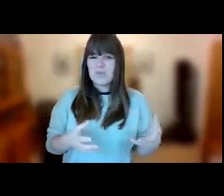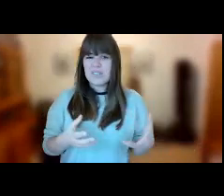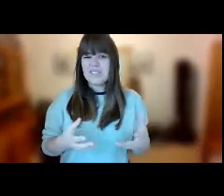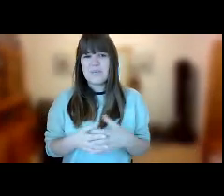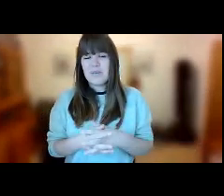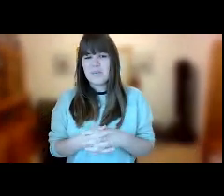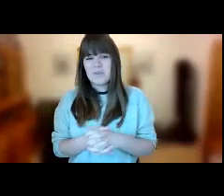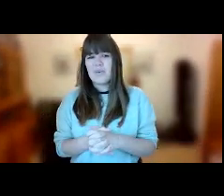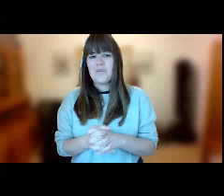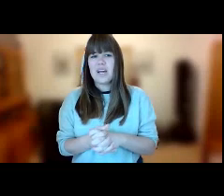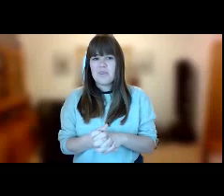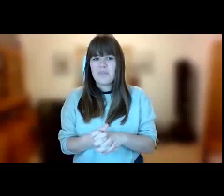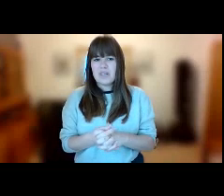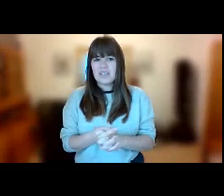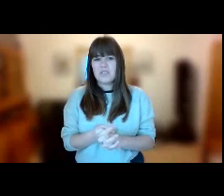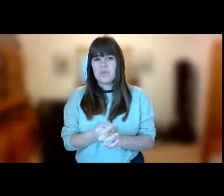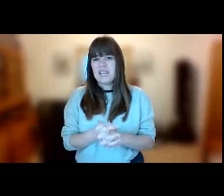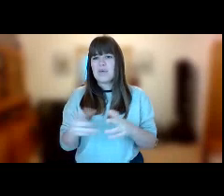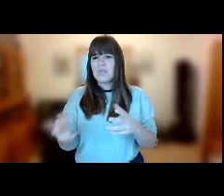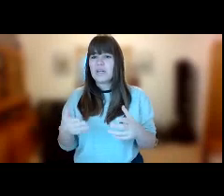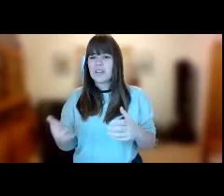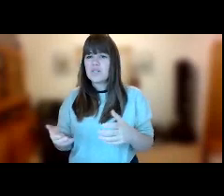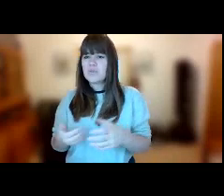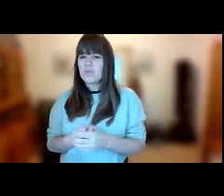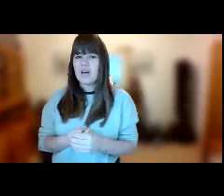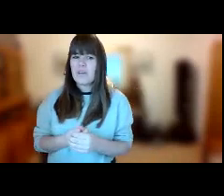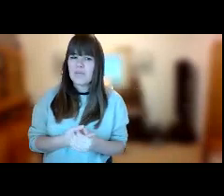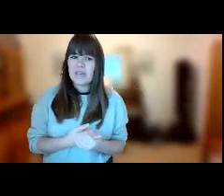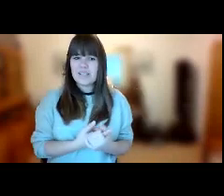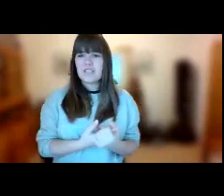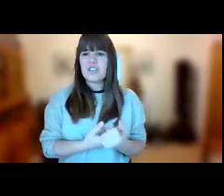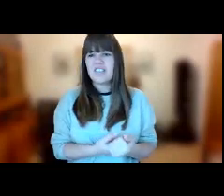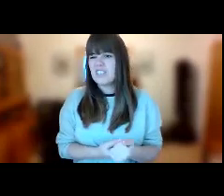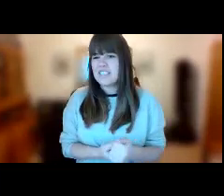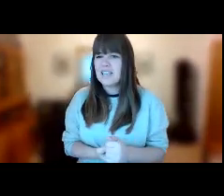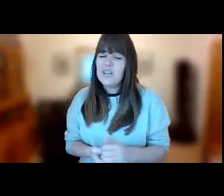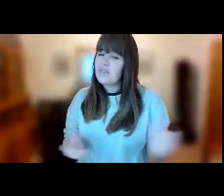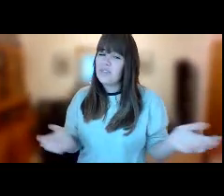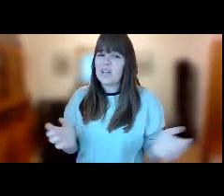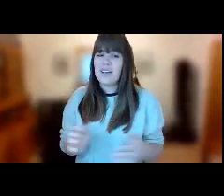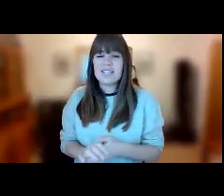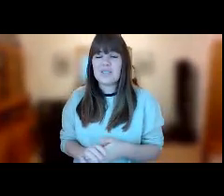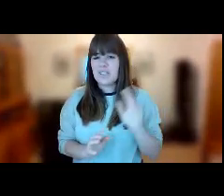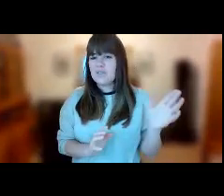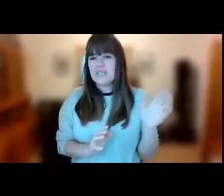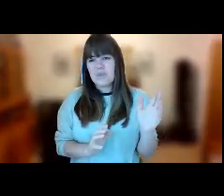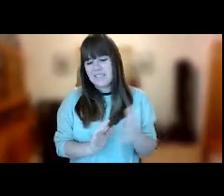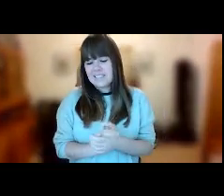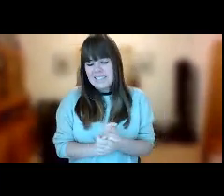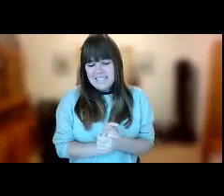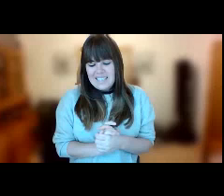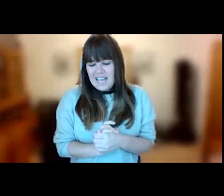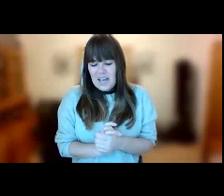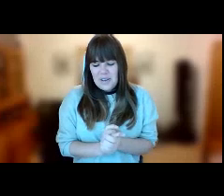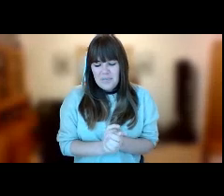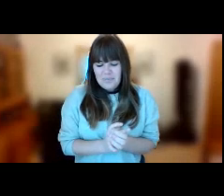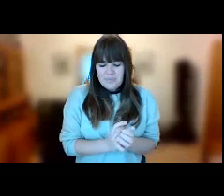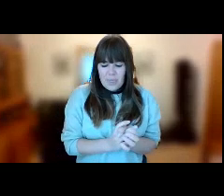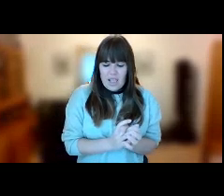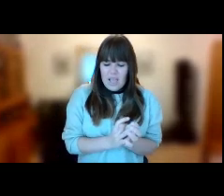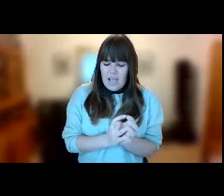really important to the people that we're working with, and making sure that we get that point across when we are maybe making these challenges. If you don't want to hurt someone, use that word.